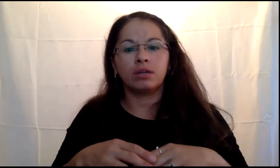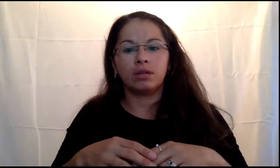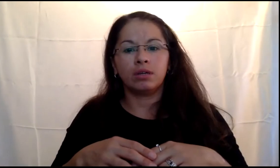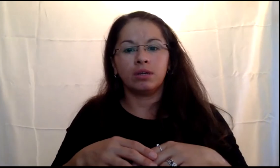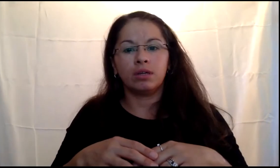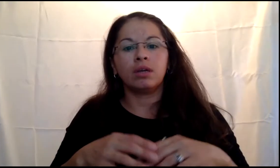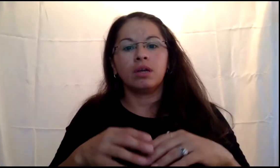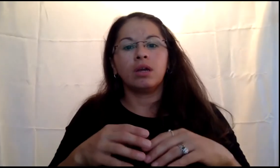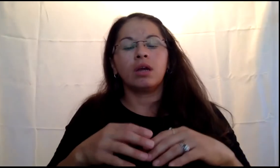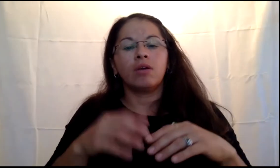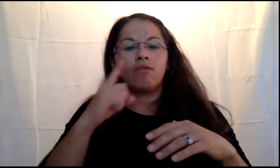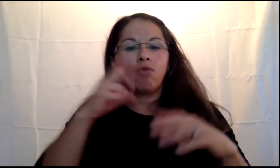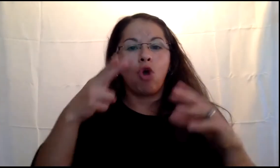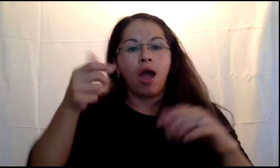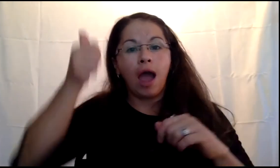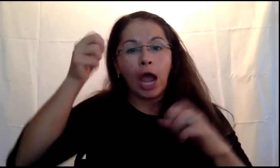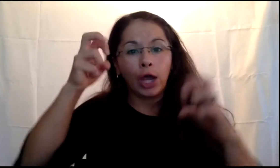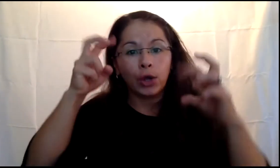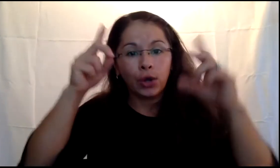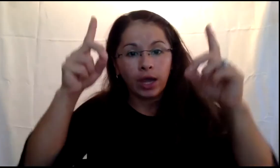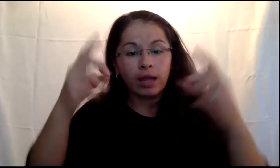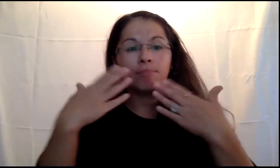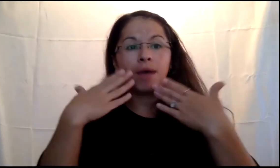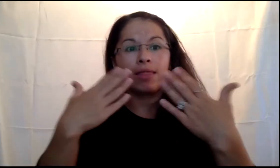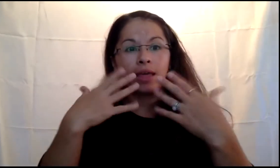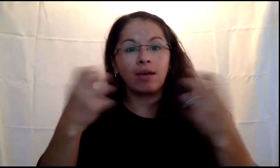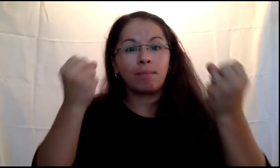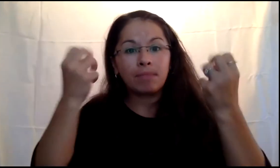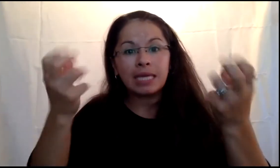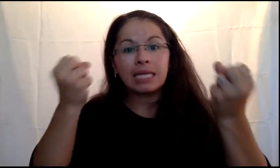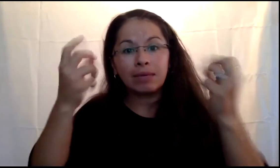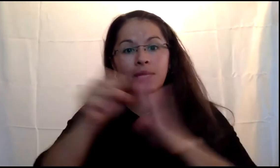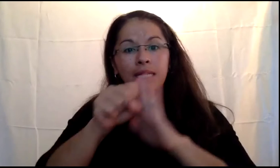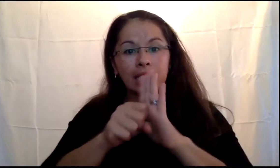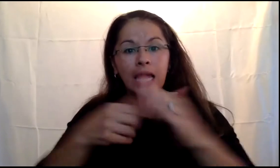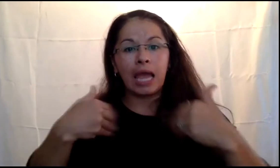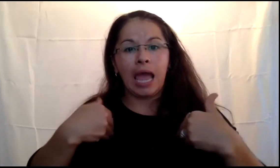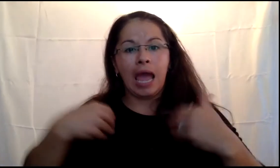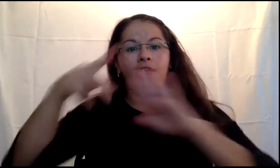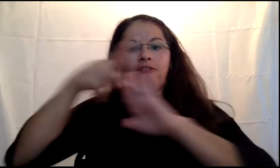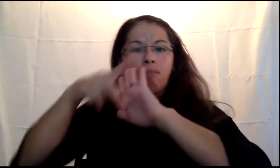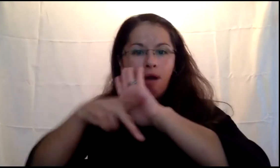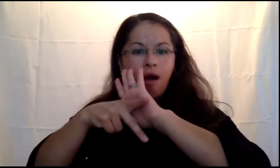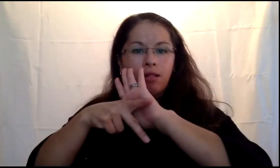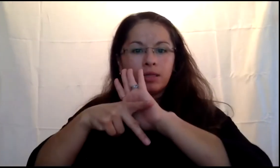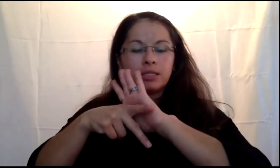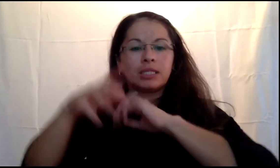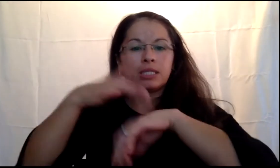but thankfully there are many, many states that have policies on the books that support undocumented students in terms of college admission, and even